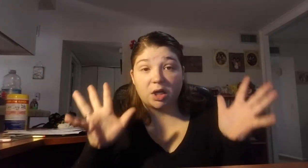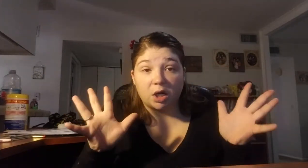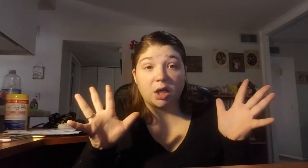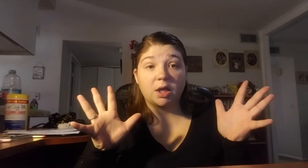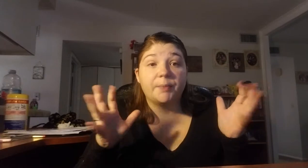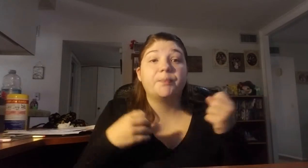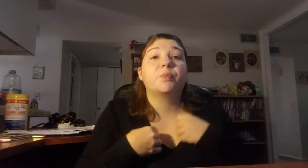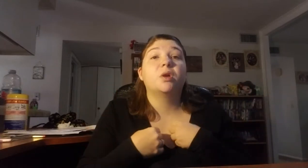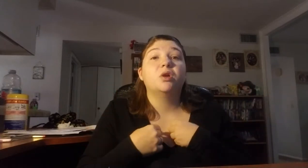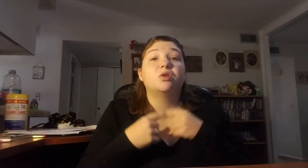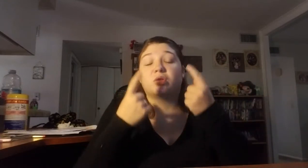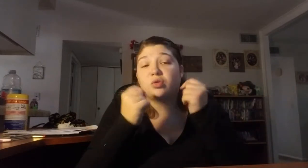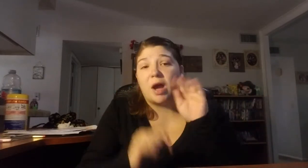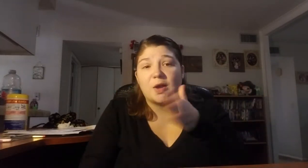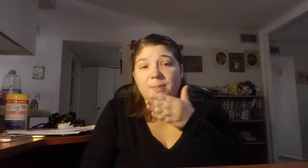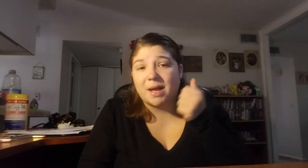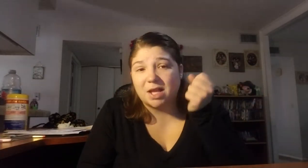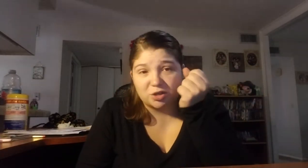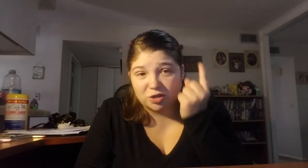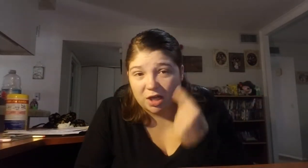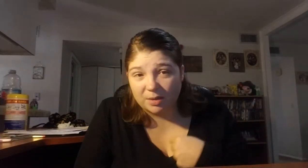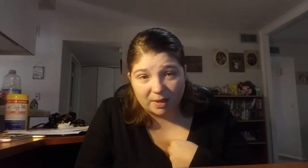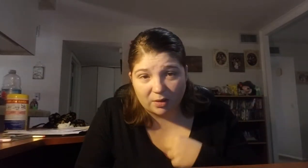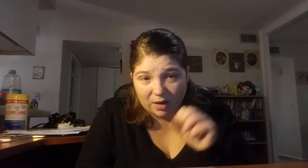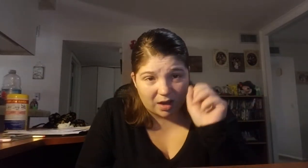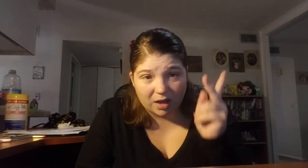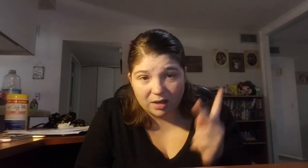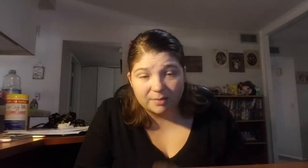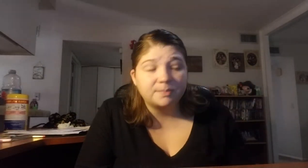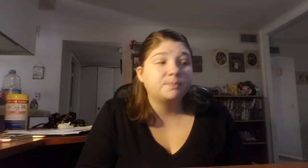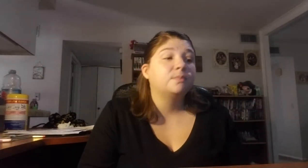clearly. So, try your best to understand me, okay?